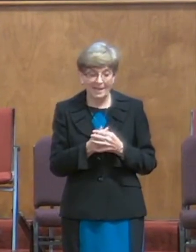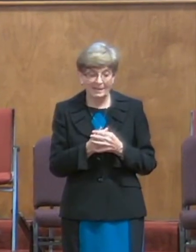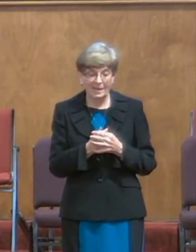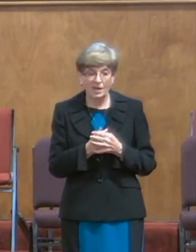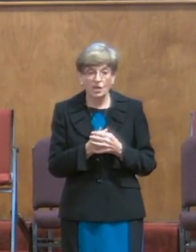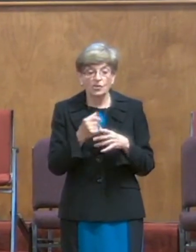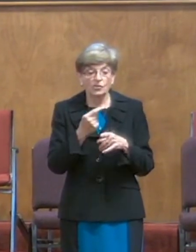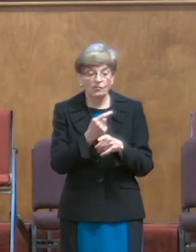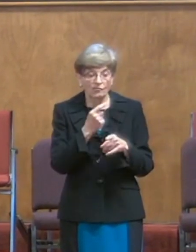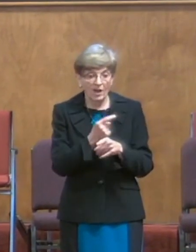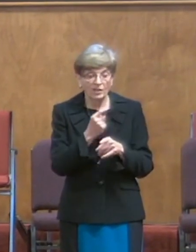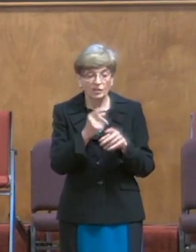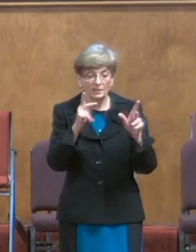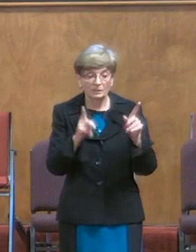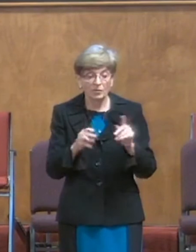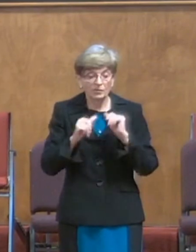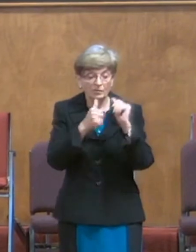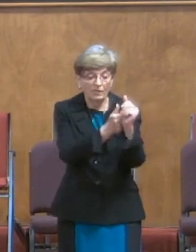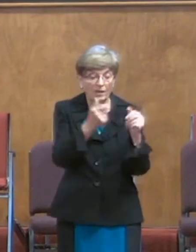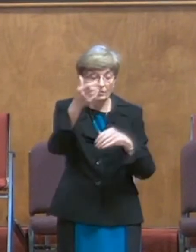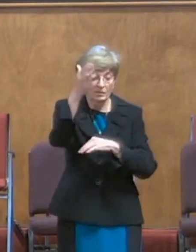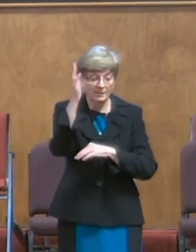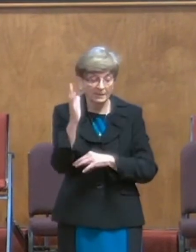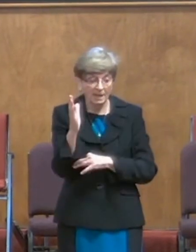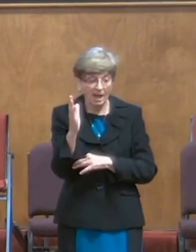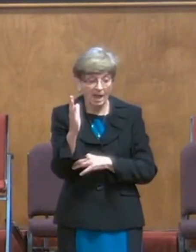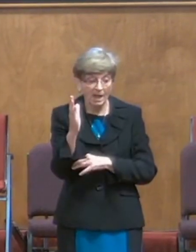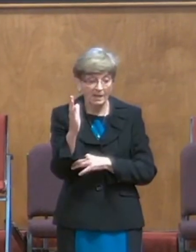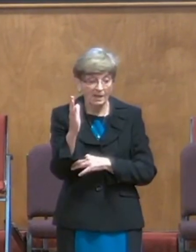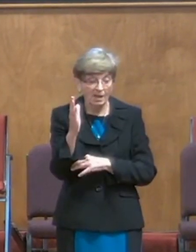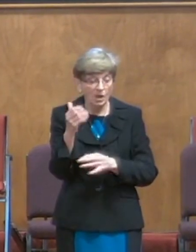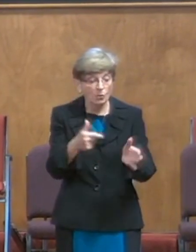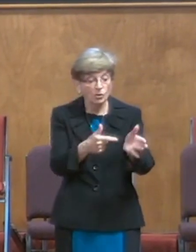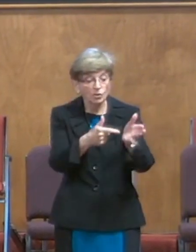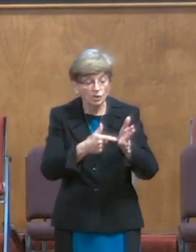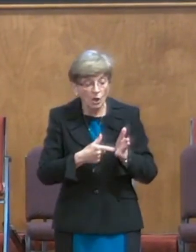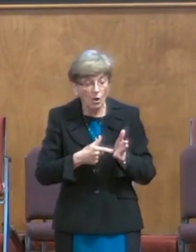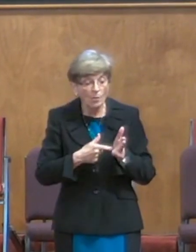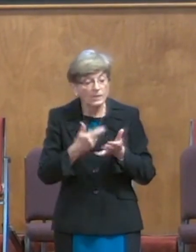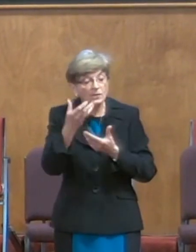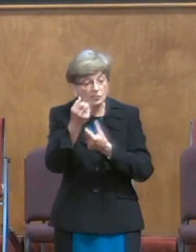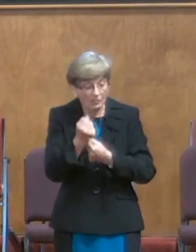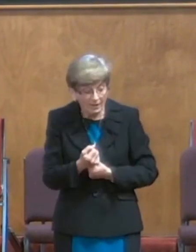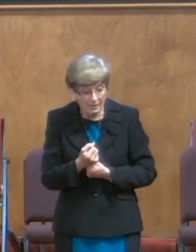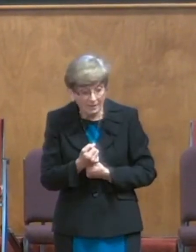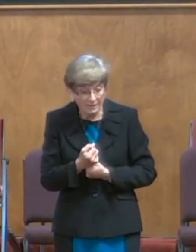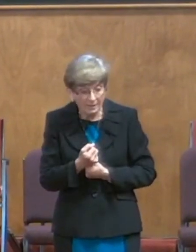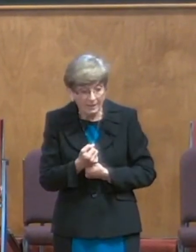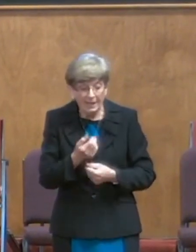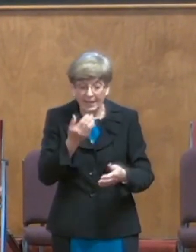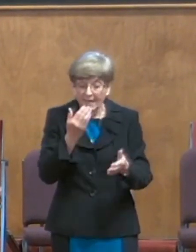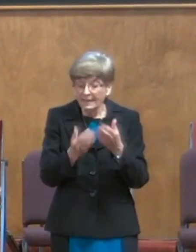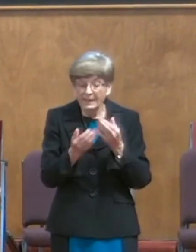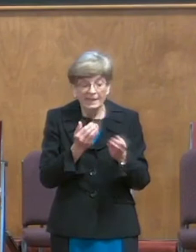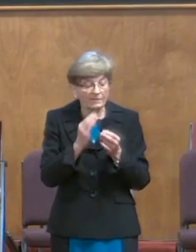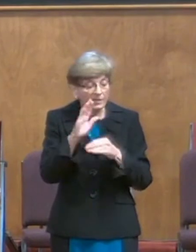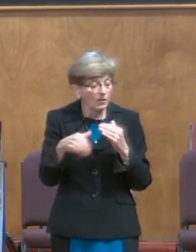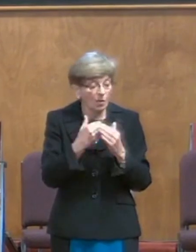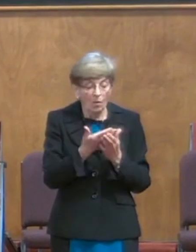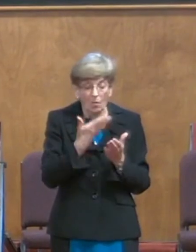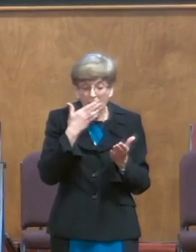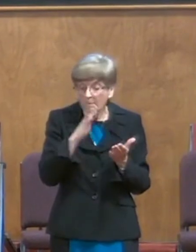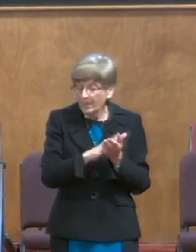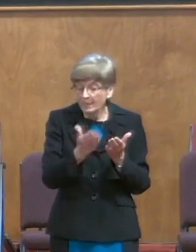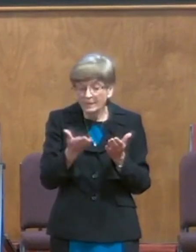person exercises a continuous and abiding, confident trust in God, even in the face of all adversity